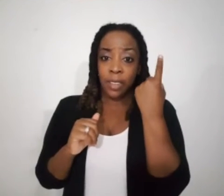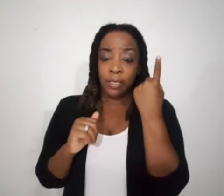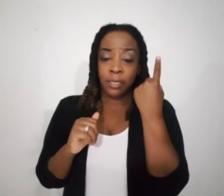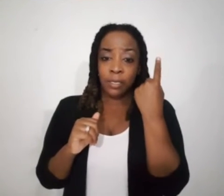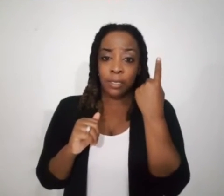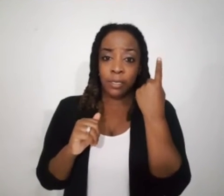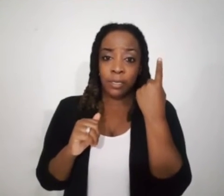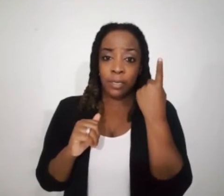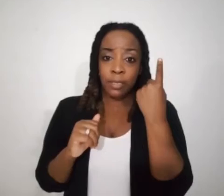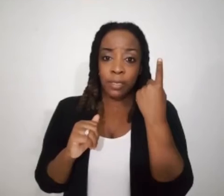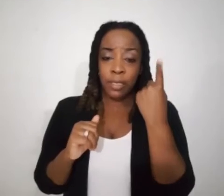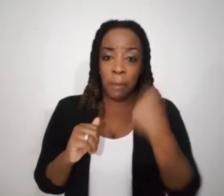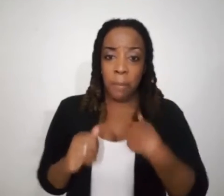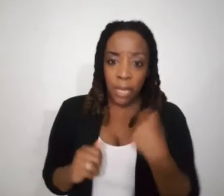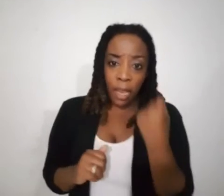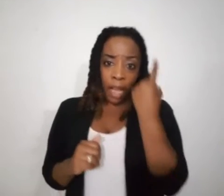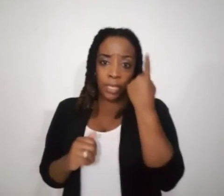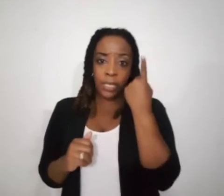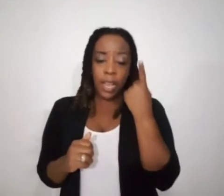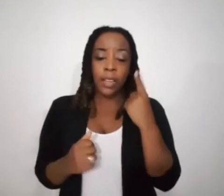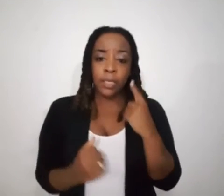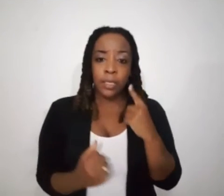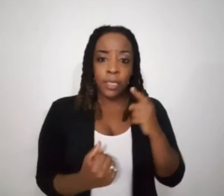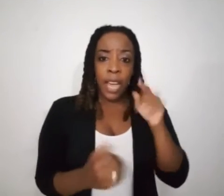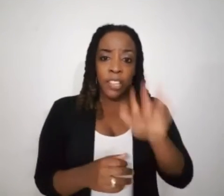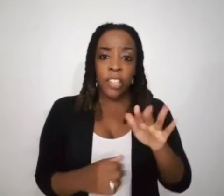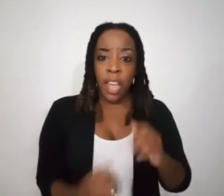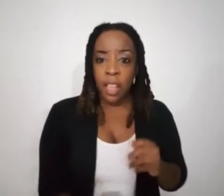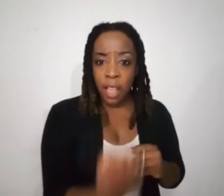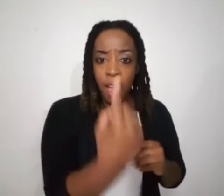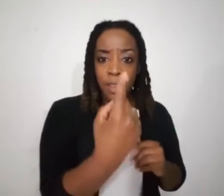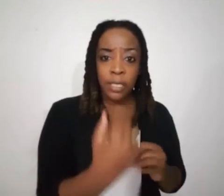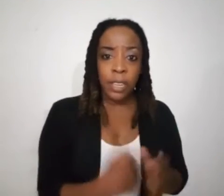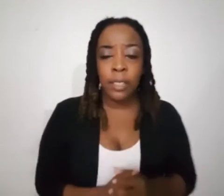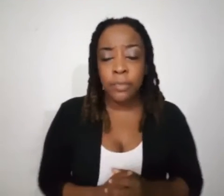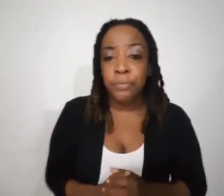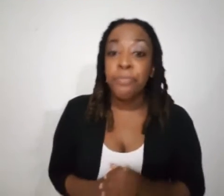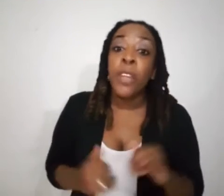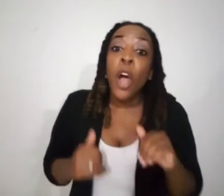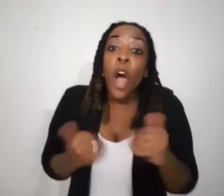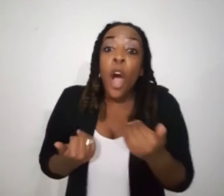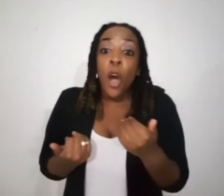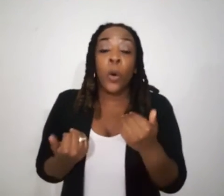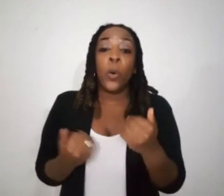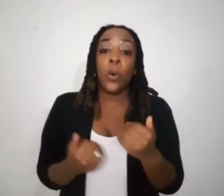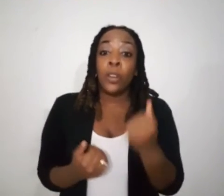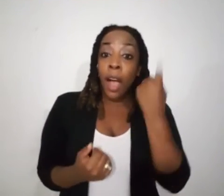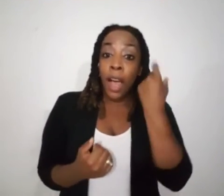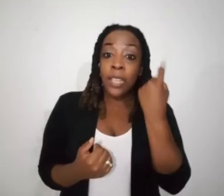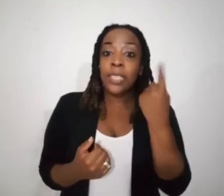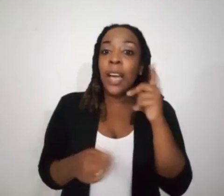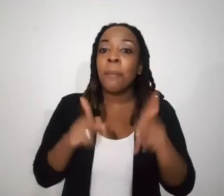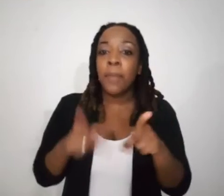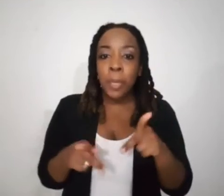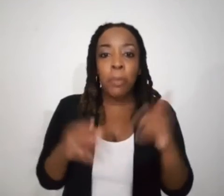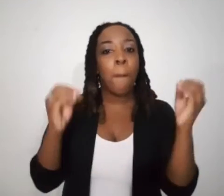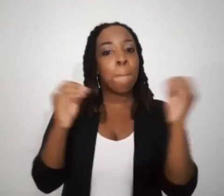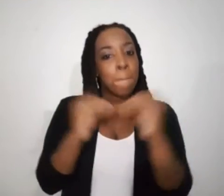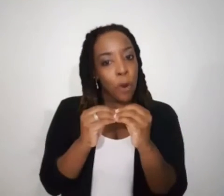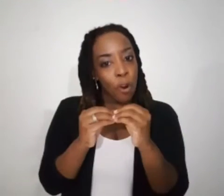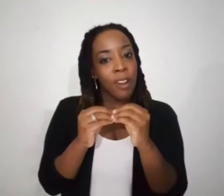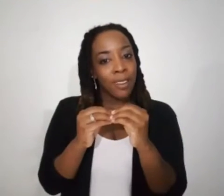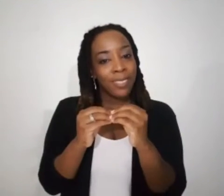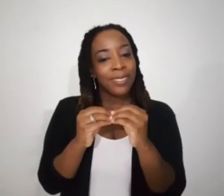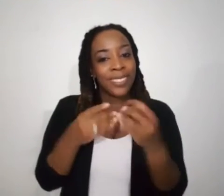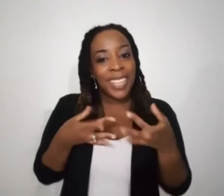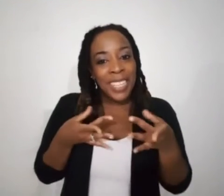an individual? Okay, to understand people more, you've got to spend a lot of time with them. You've got to know what